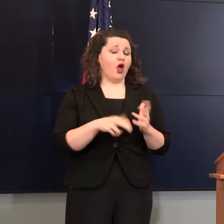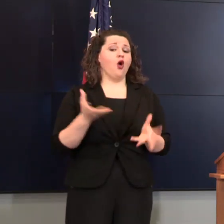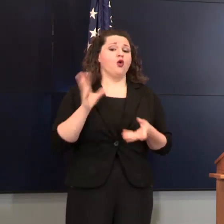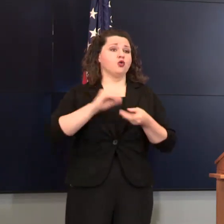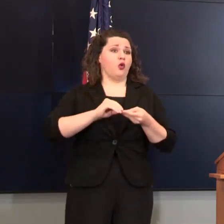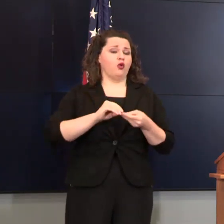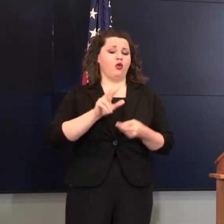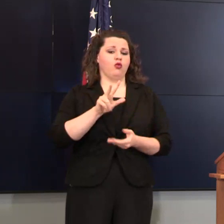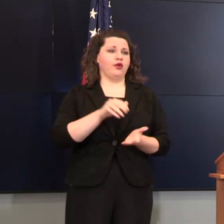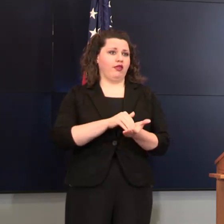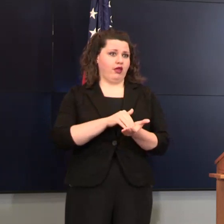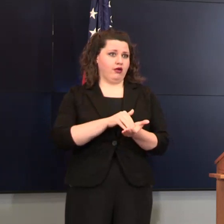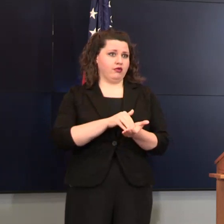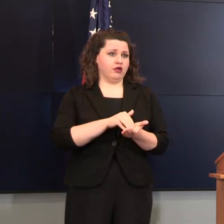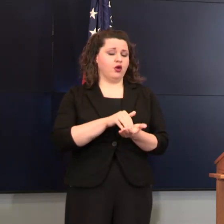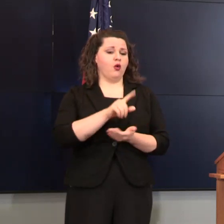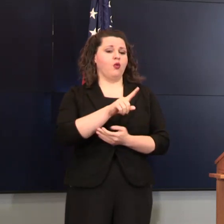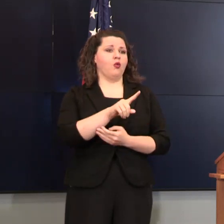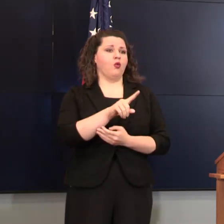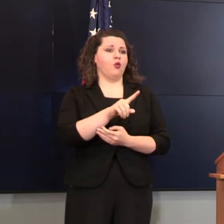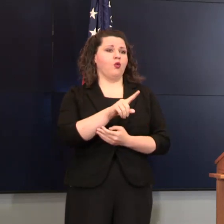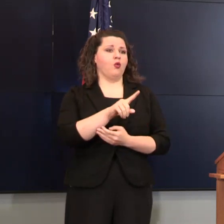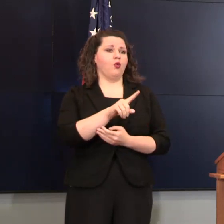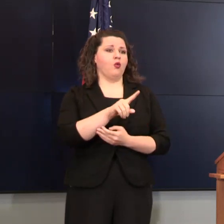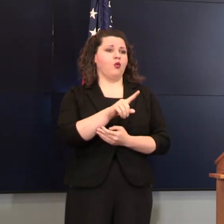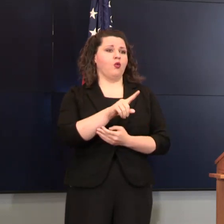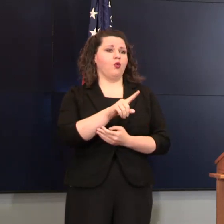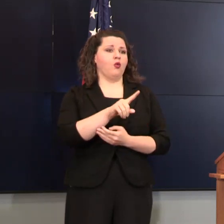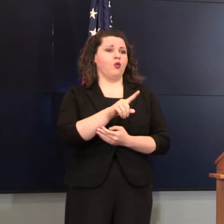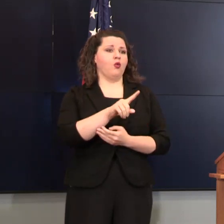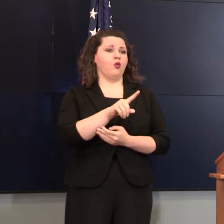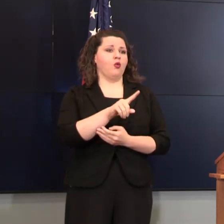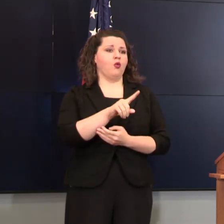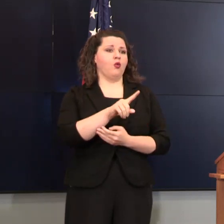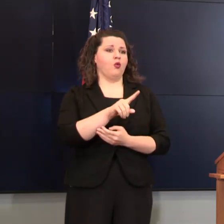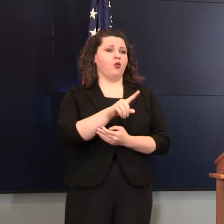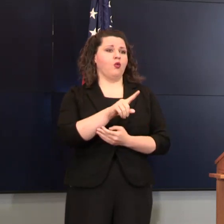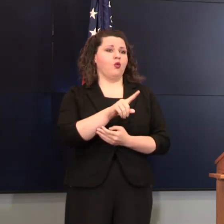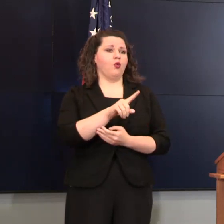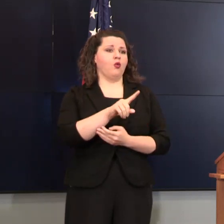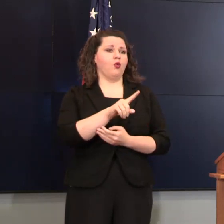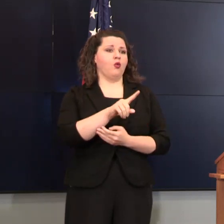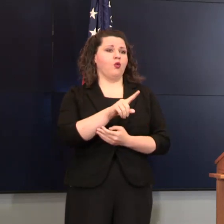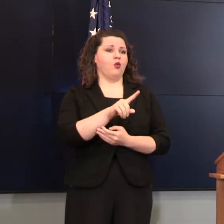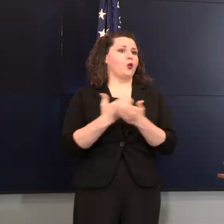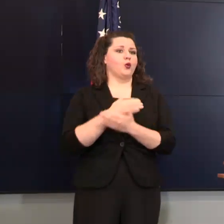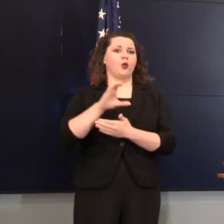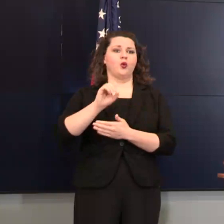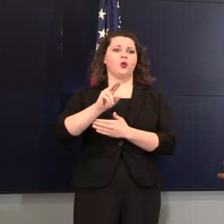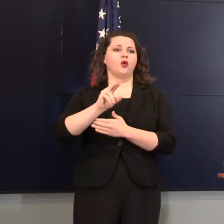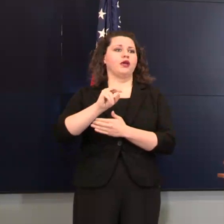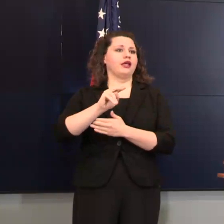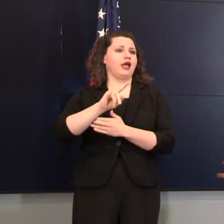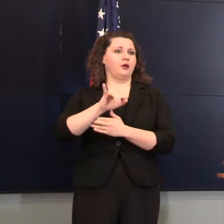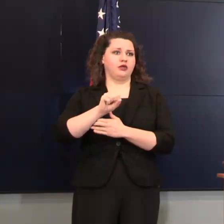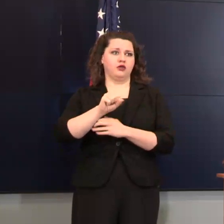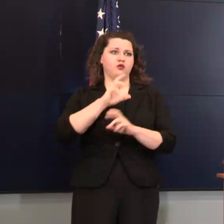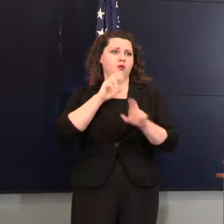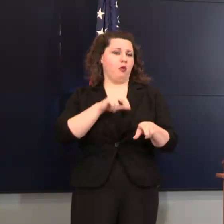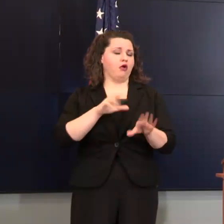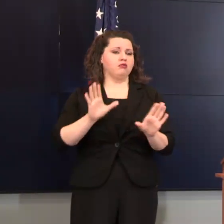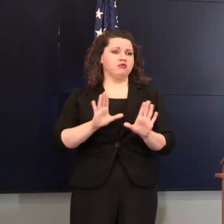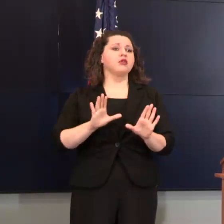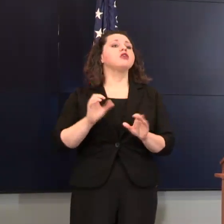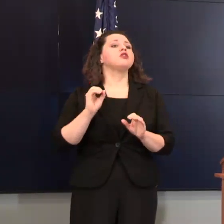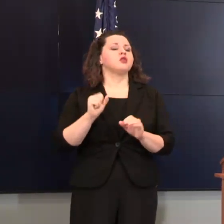Okay, we'll go ahead and get this started this morning, and of course, we'll start with an update on the numbers. Today, we had 257 new